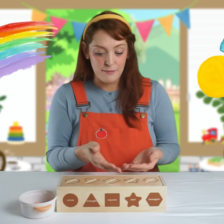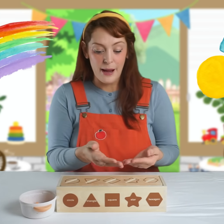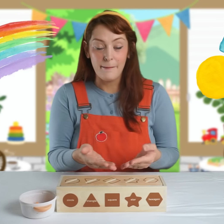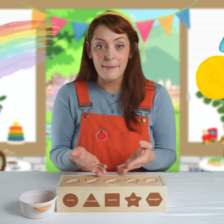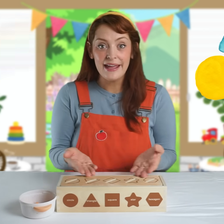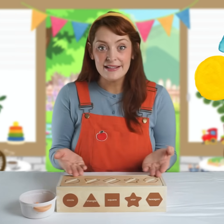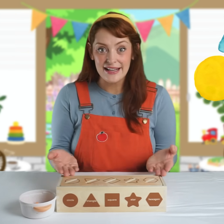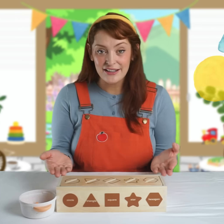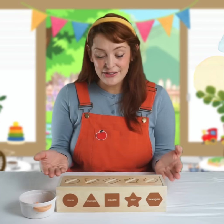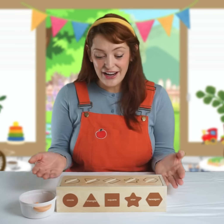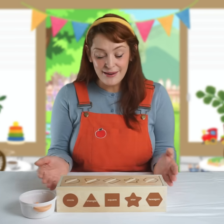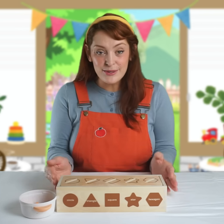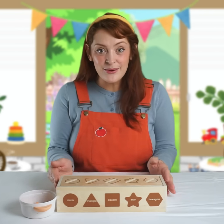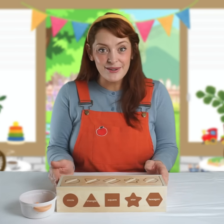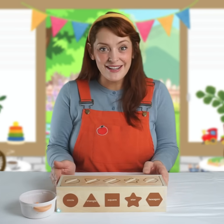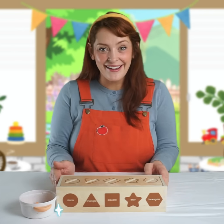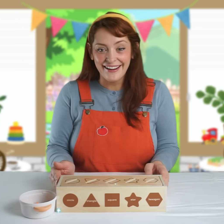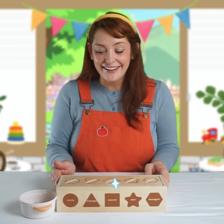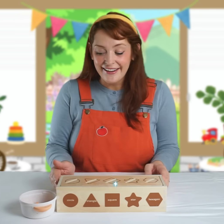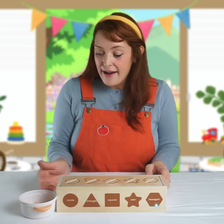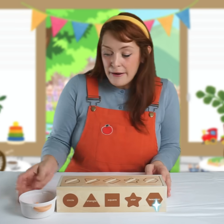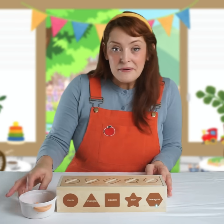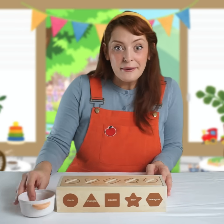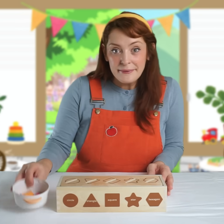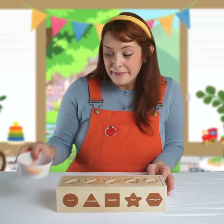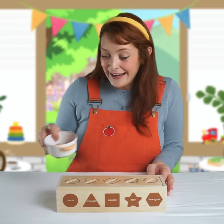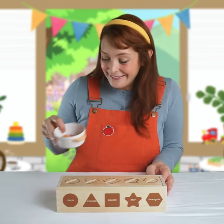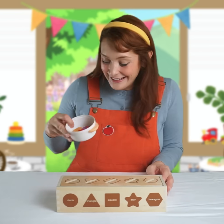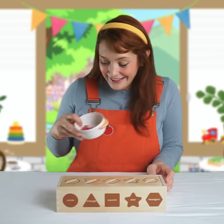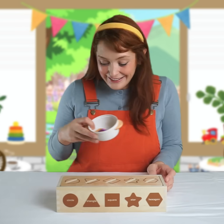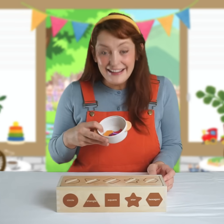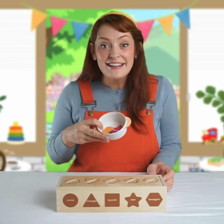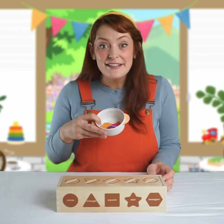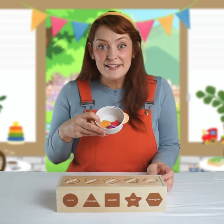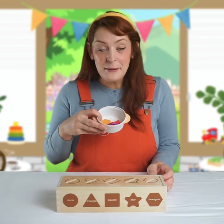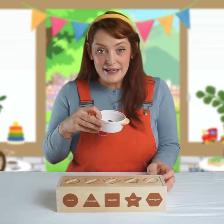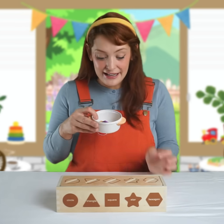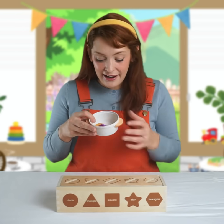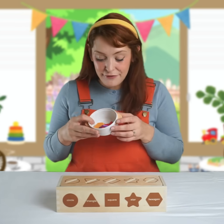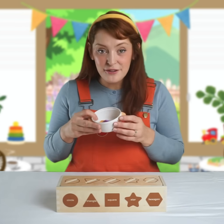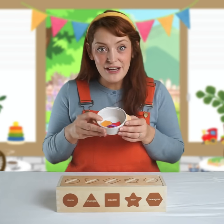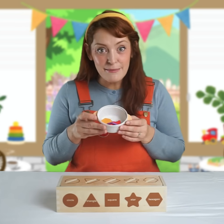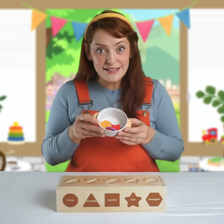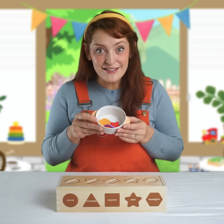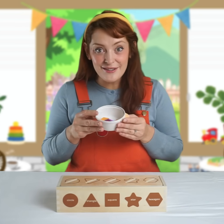my amazing shape sorter. Oh, wow, look! So many colourful shapes to